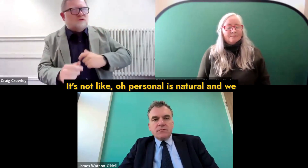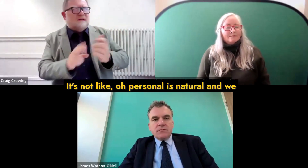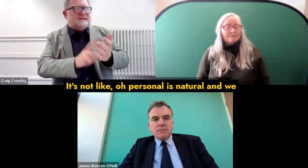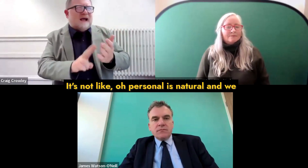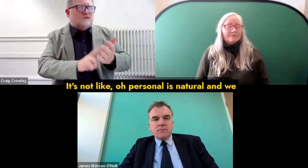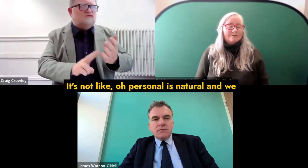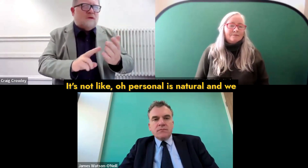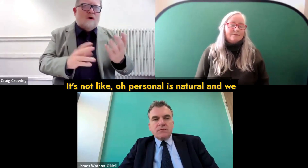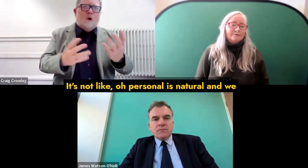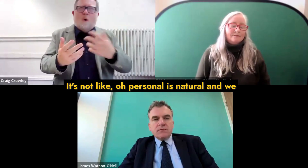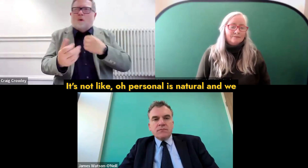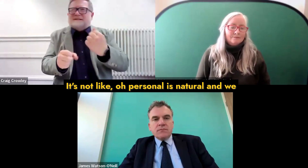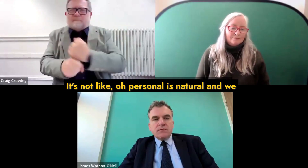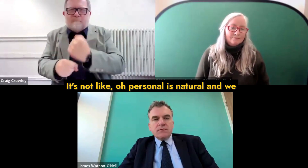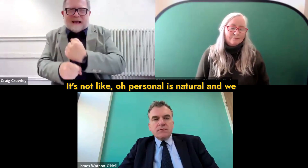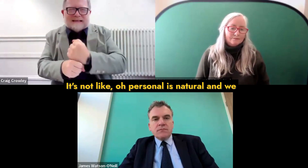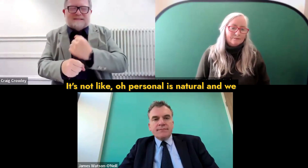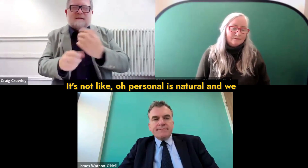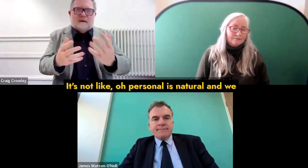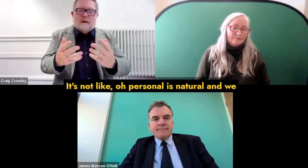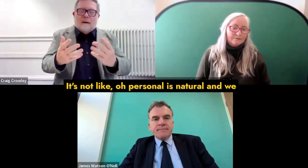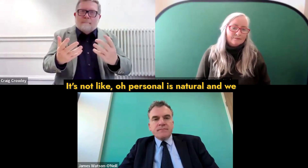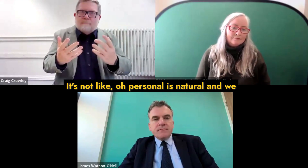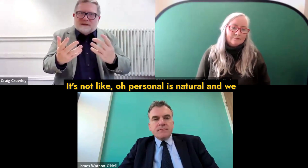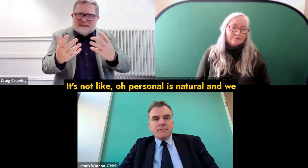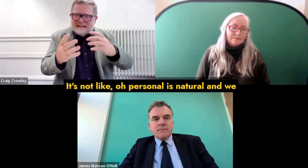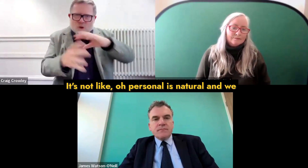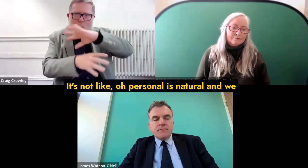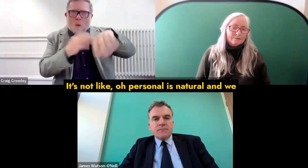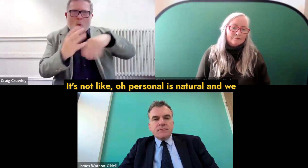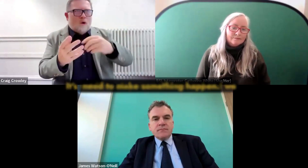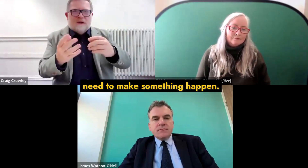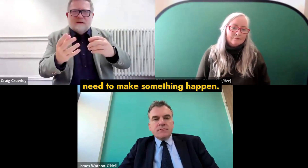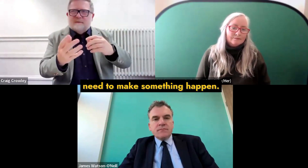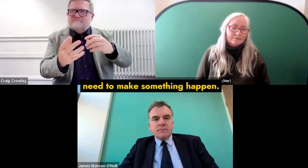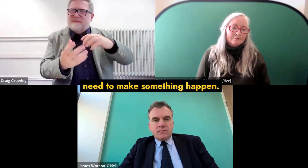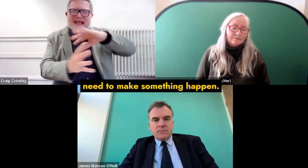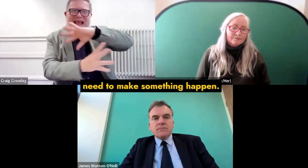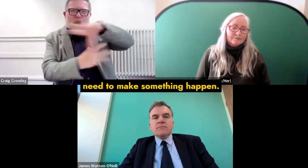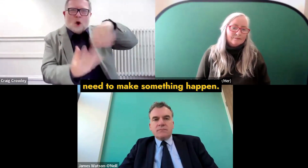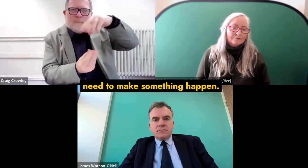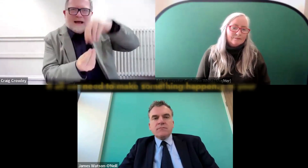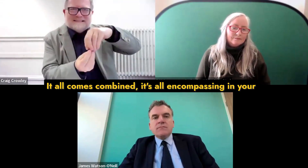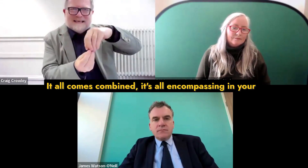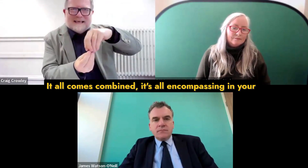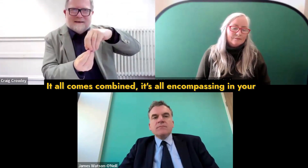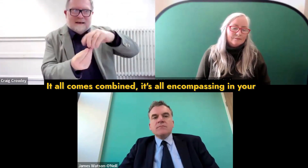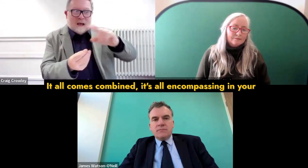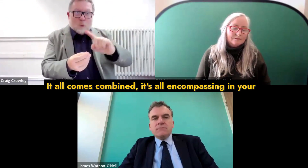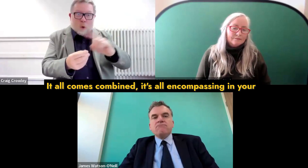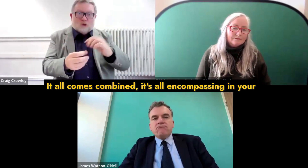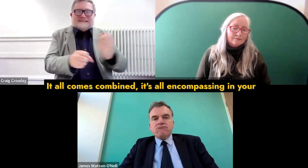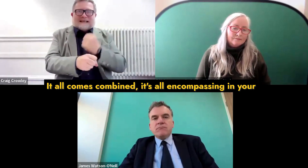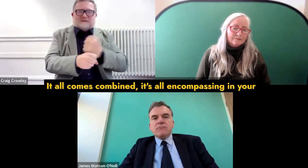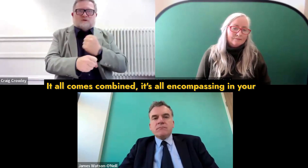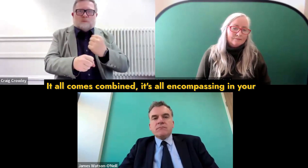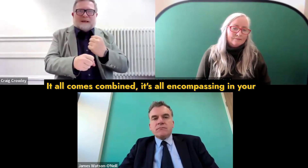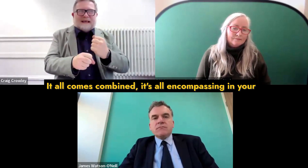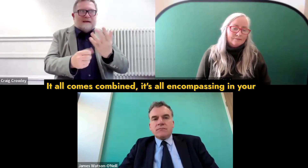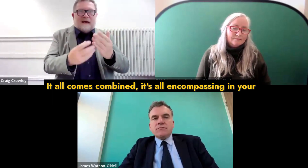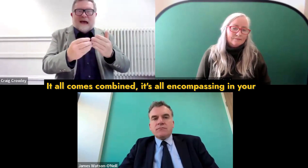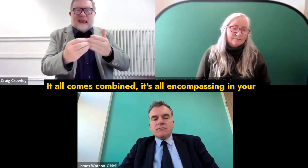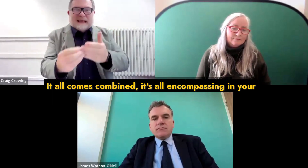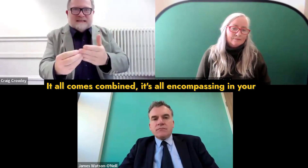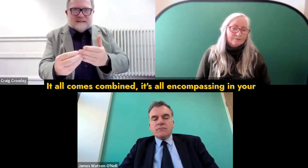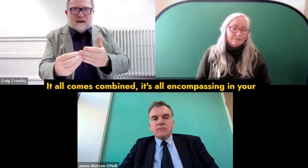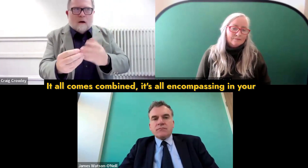It's not like, personal is natural and we need to make something happen. It all comes combined,